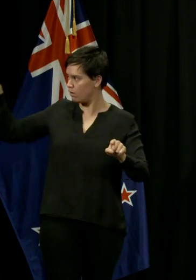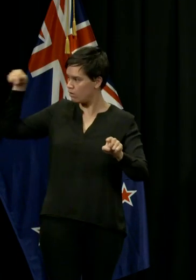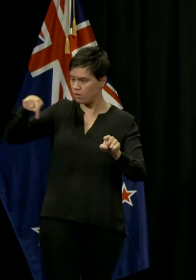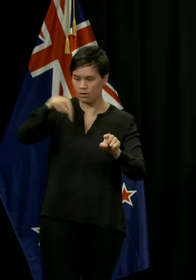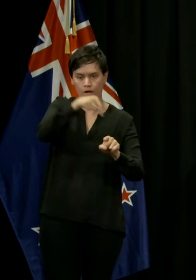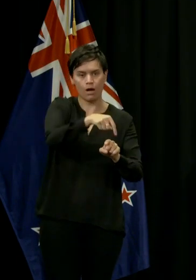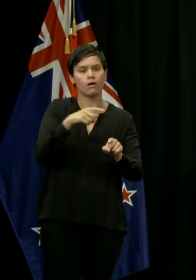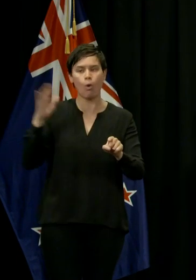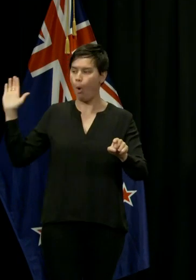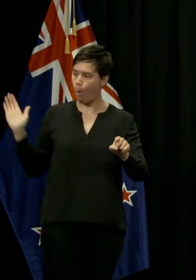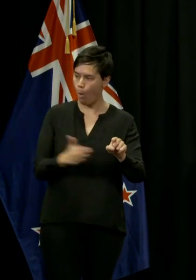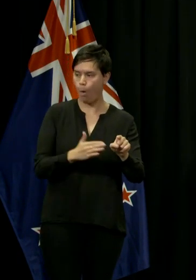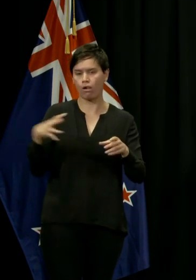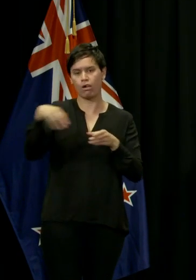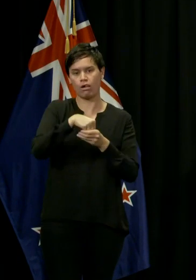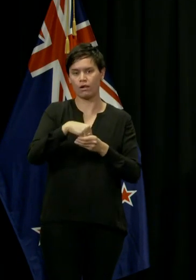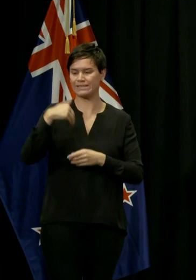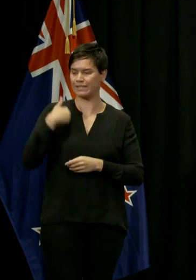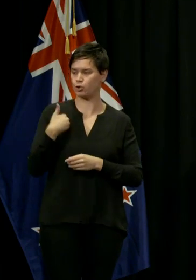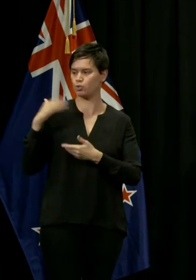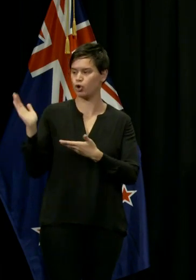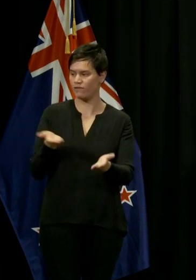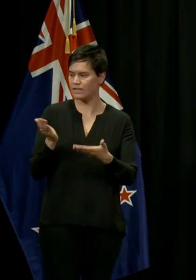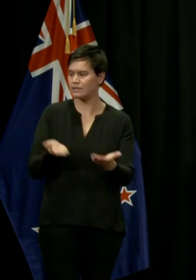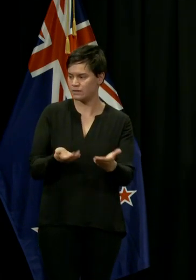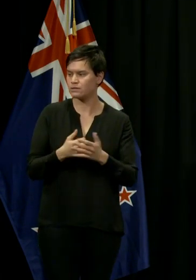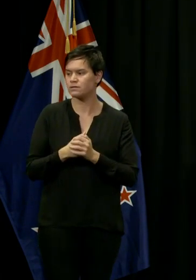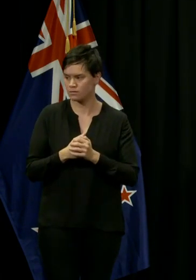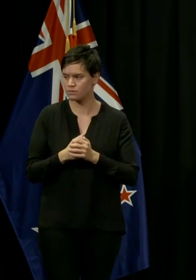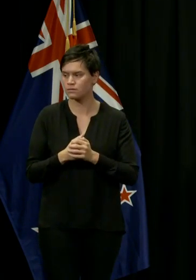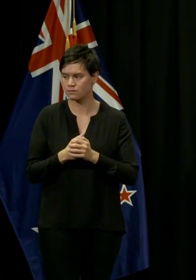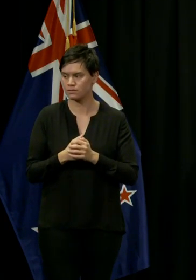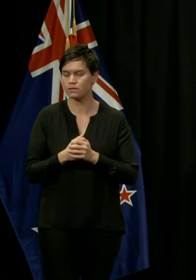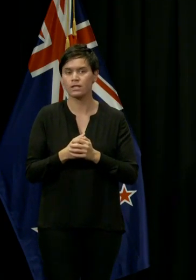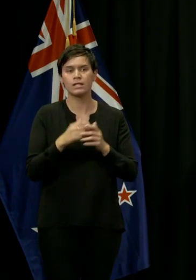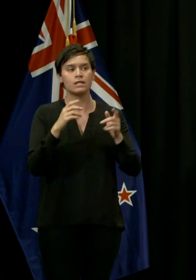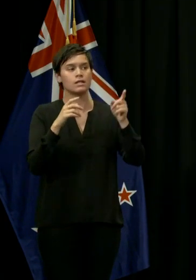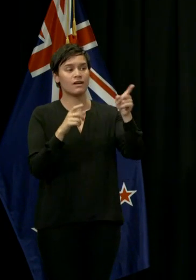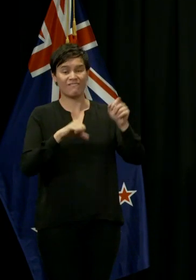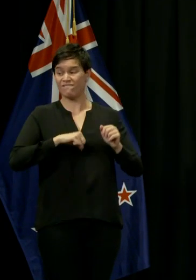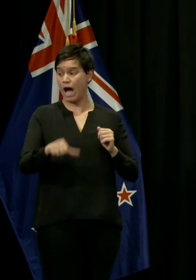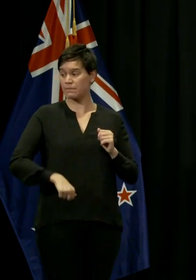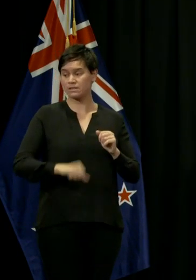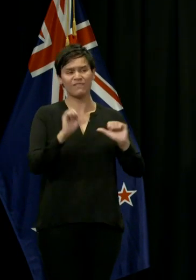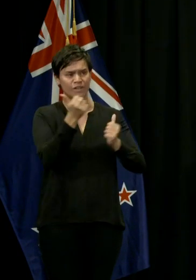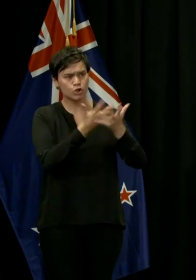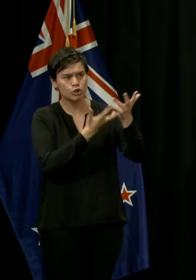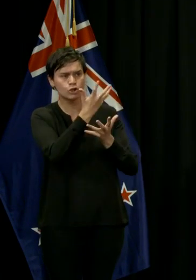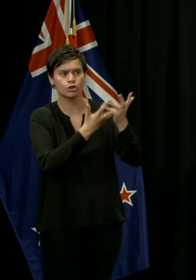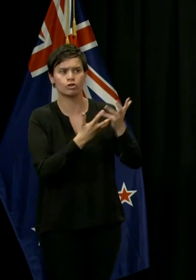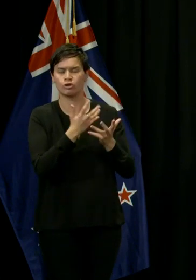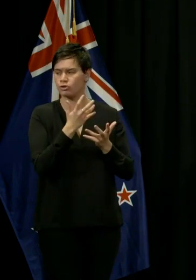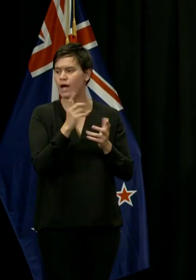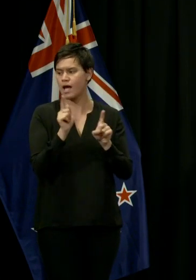making preparations for level 3 and level 4. Likewise, I had quick contact with the Federated Farmers today. So things